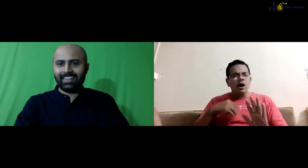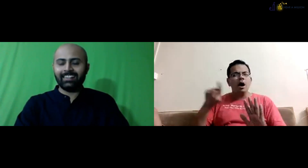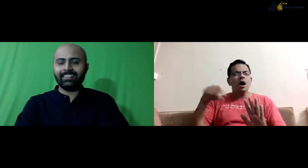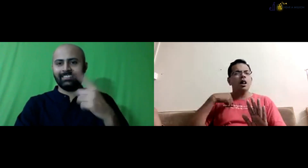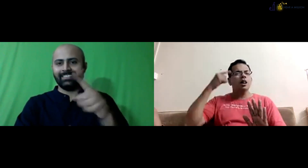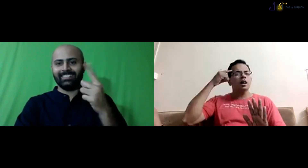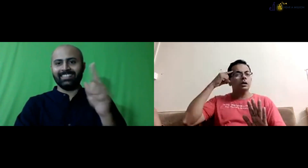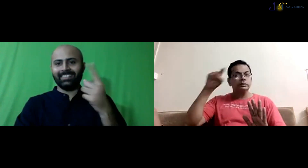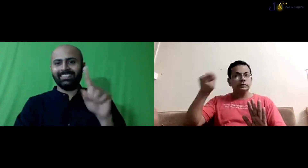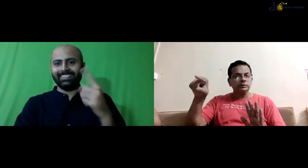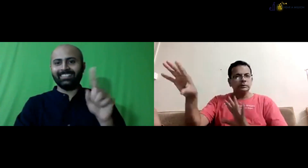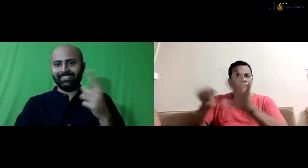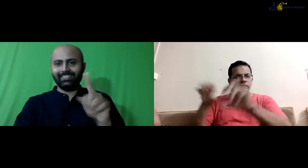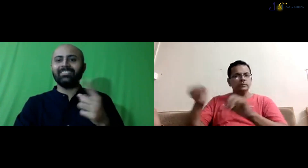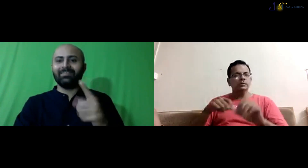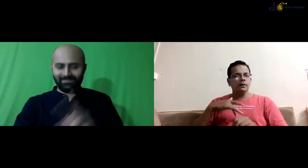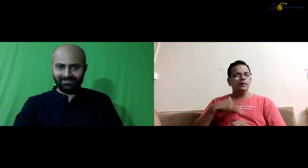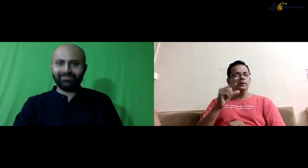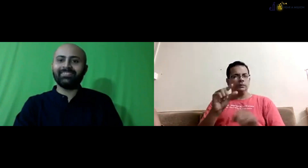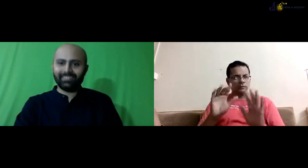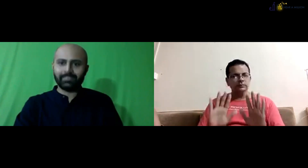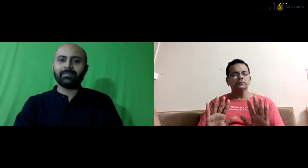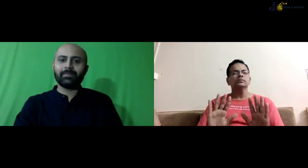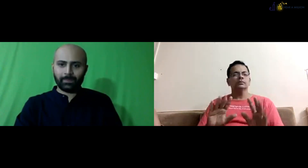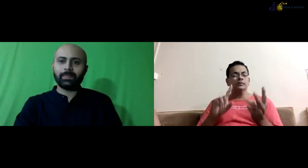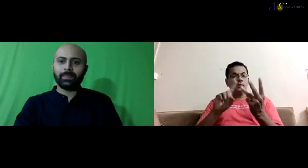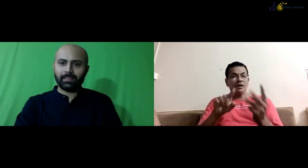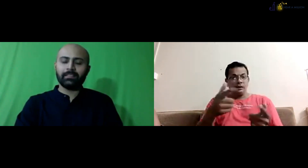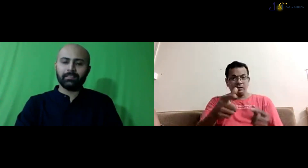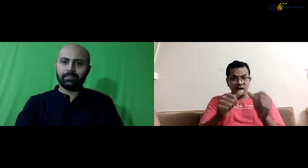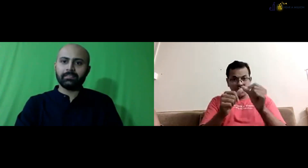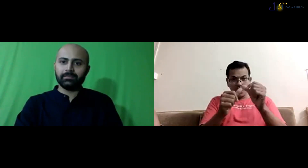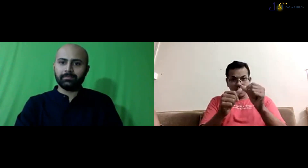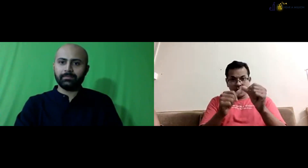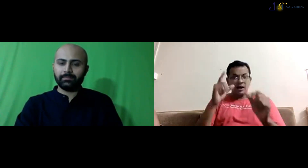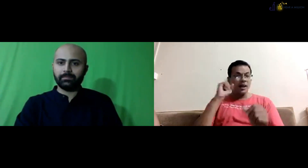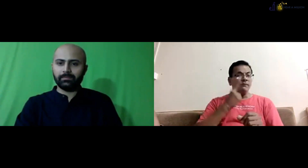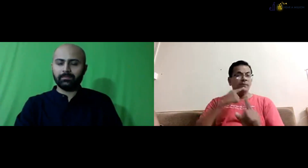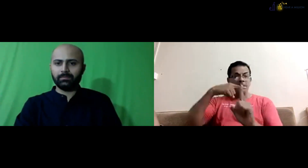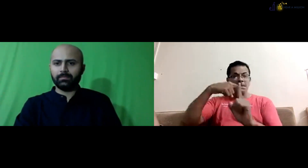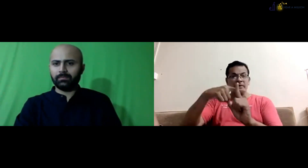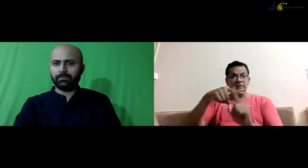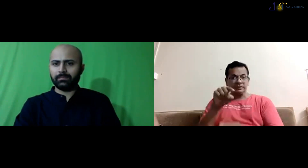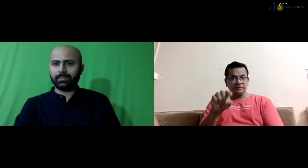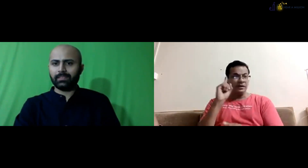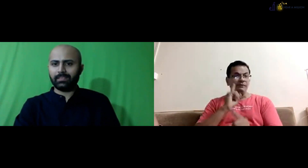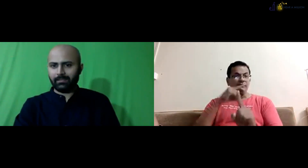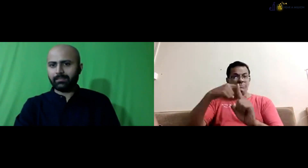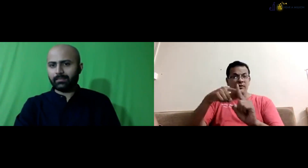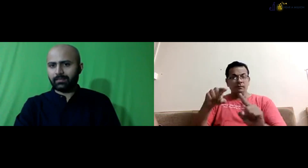they just say that, yeah, you are having a problem, just go to the hospital and consult the doctor. That's the thing they would say all the